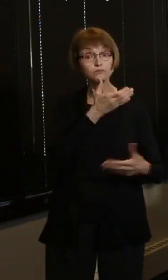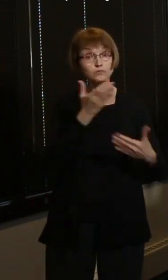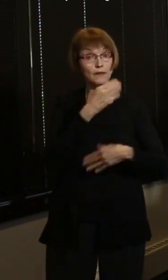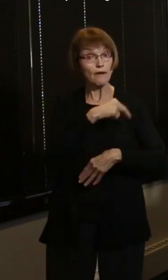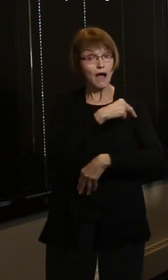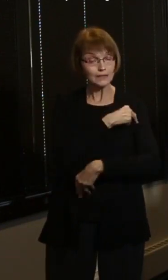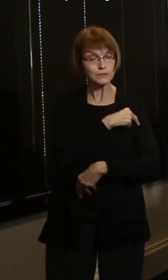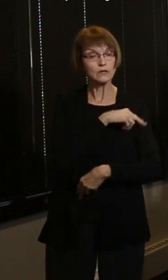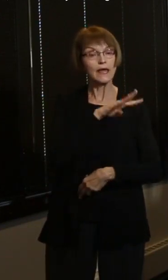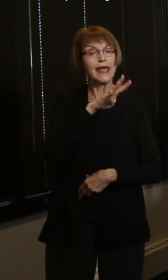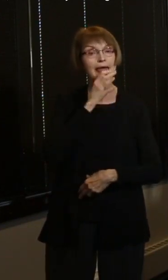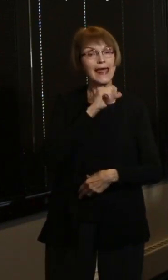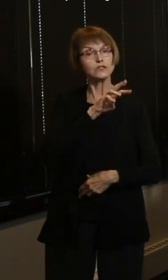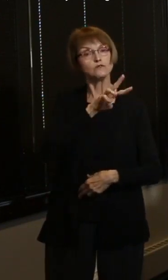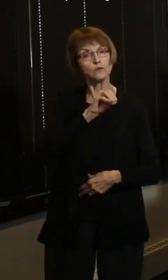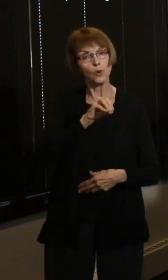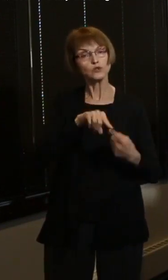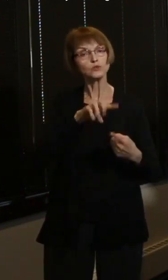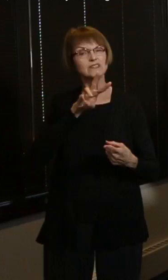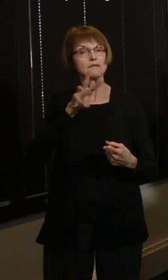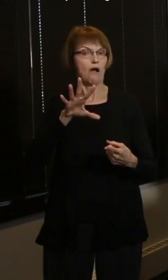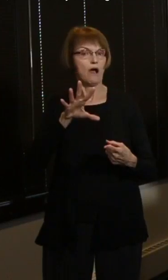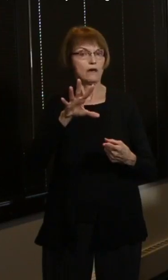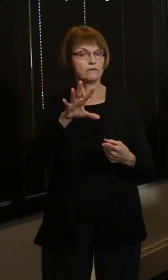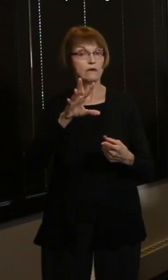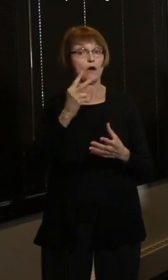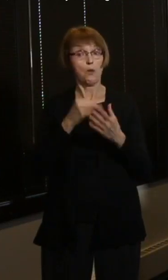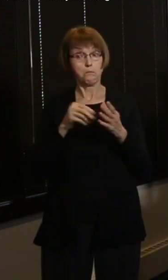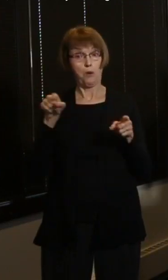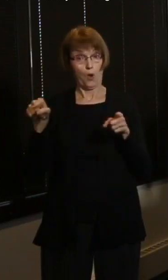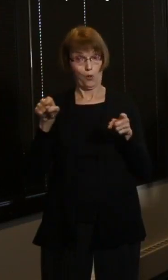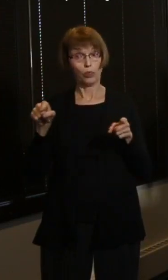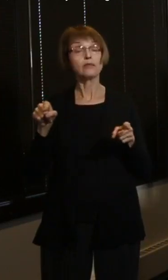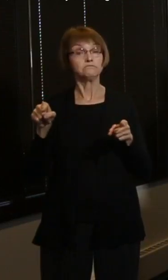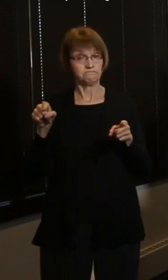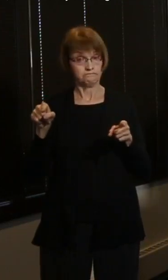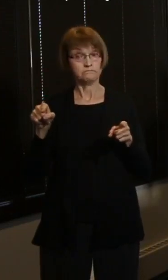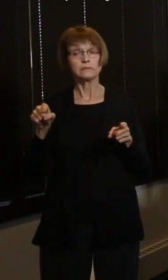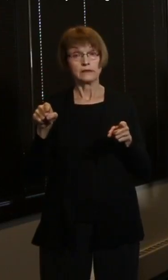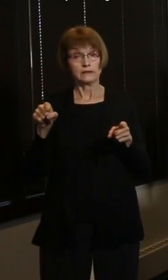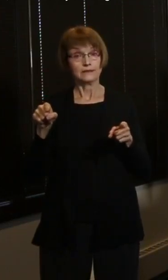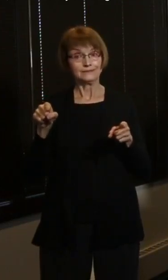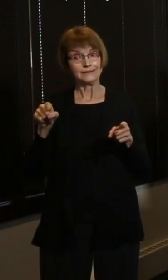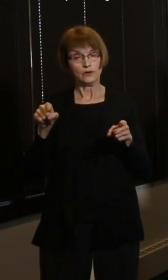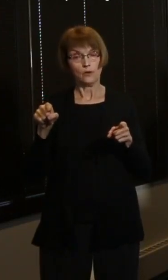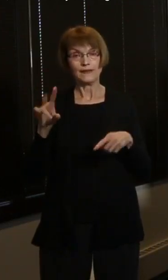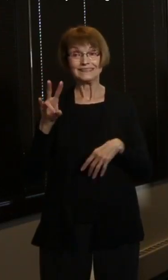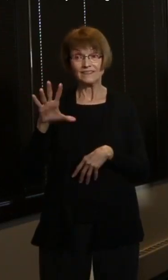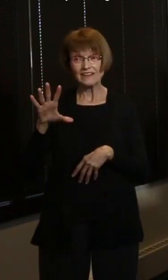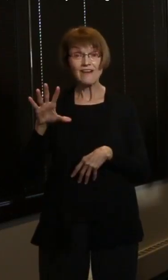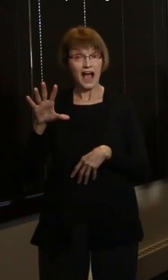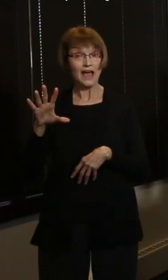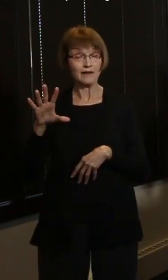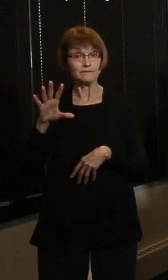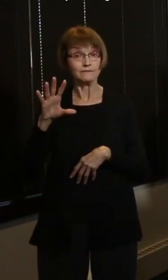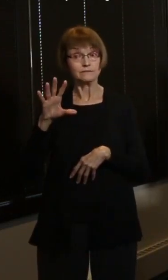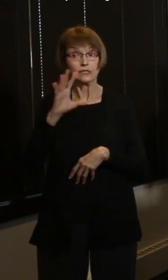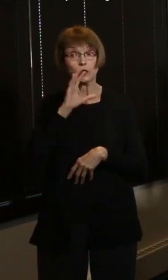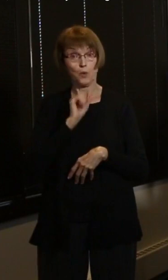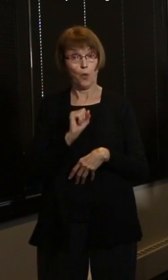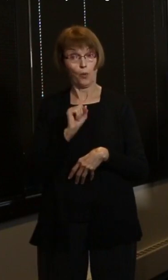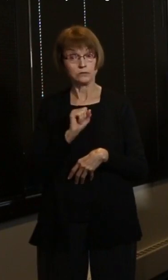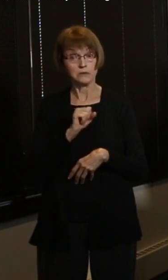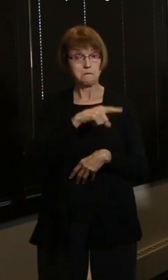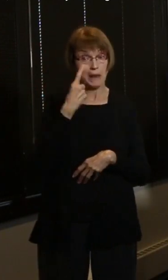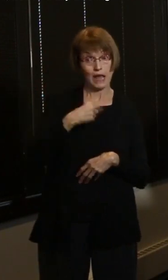to 65-year age cohort. Both of them, though, have seen a decline in that 75-year age cohort. So